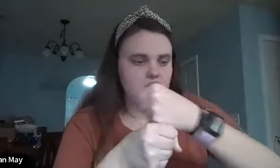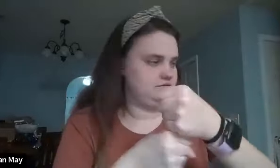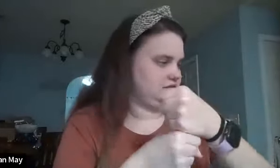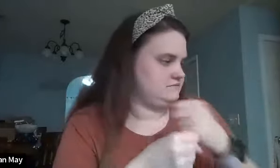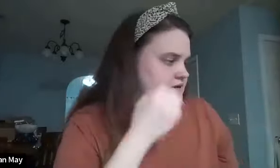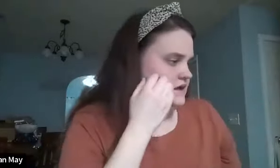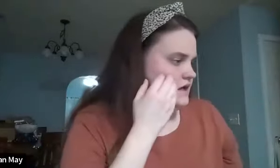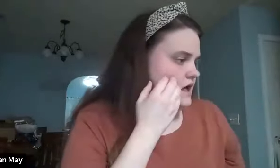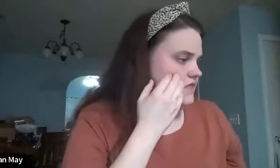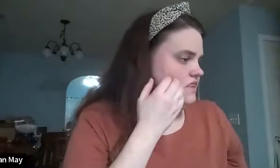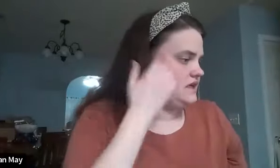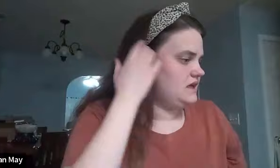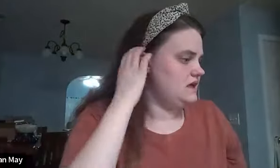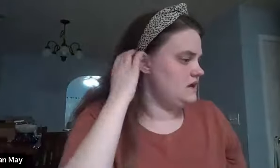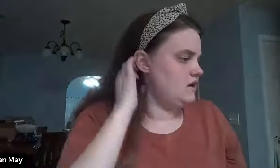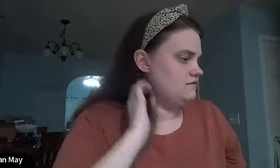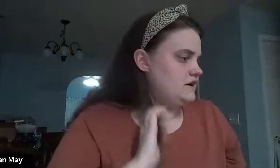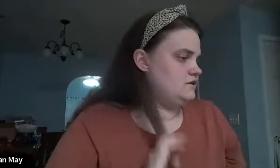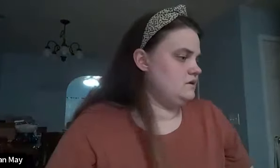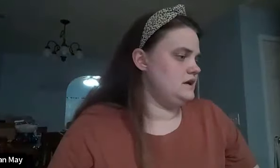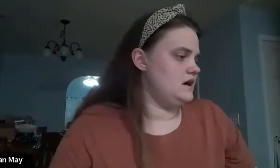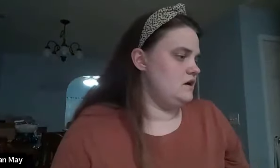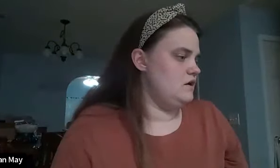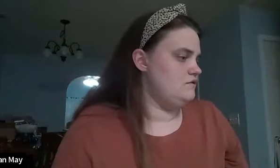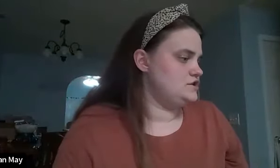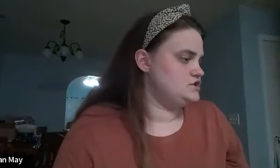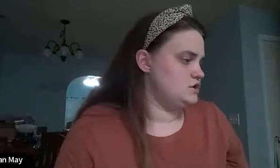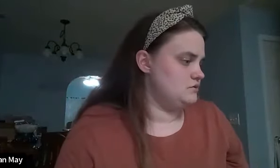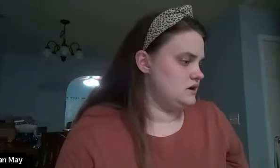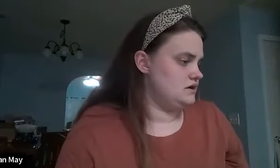Coffee. And then our final one of soda.